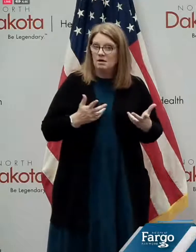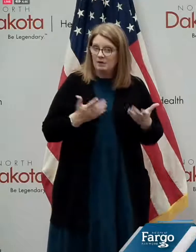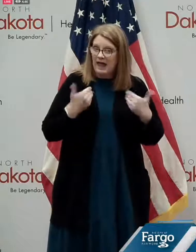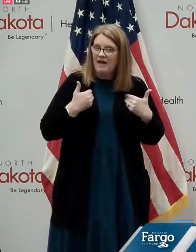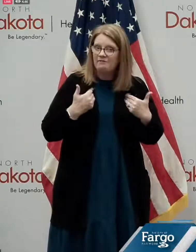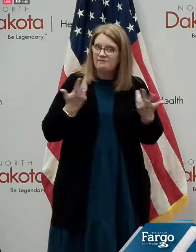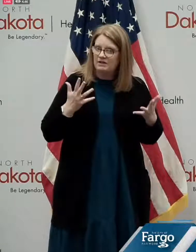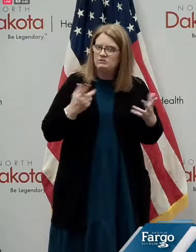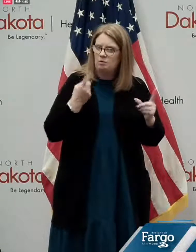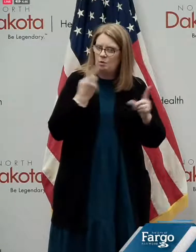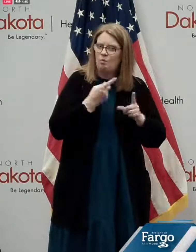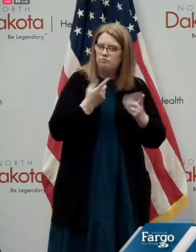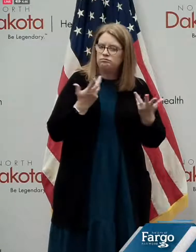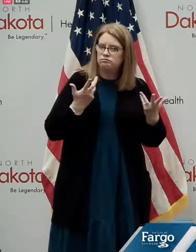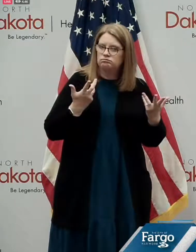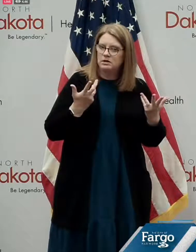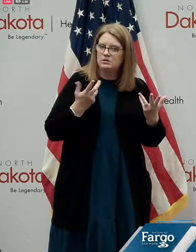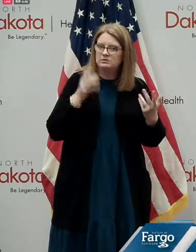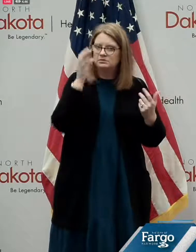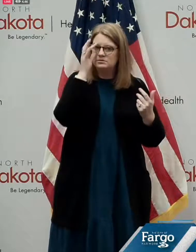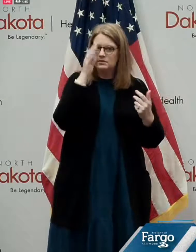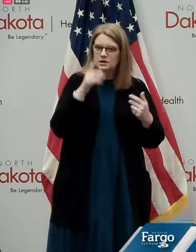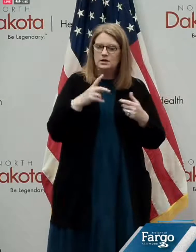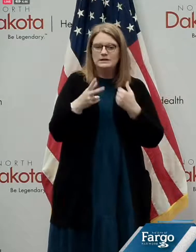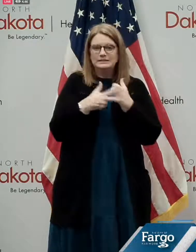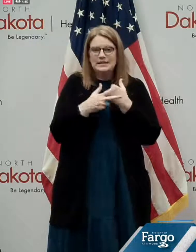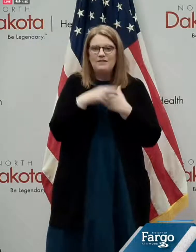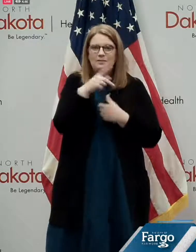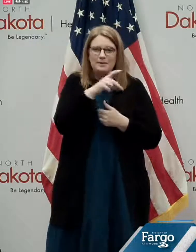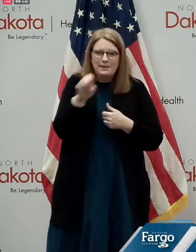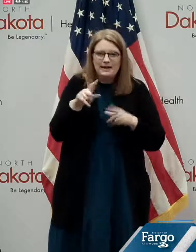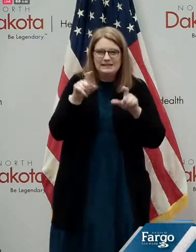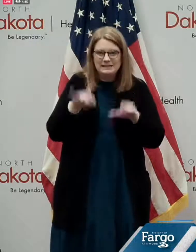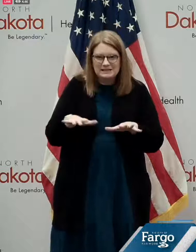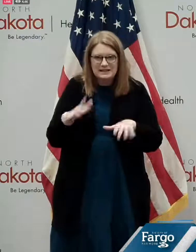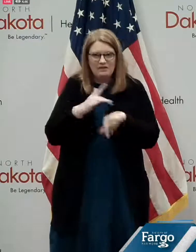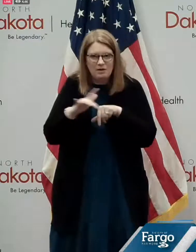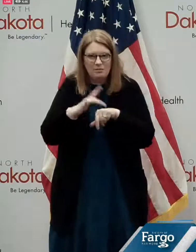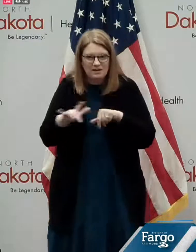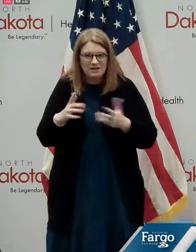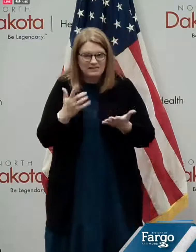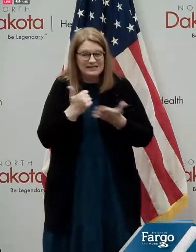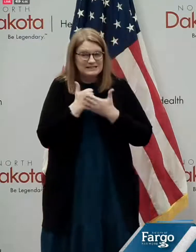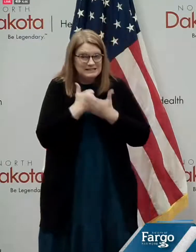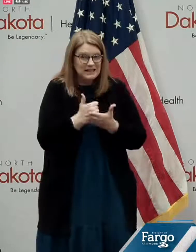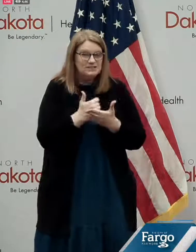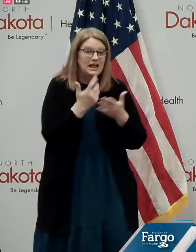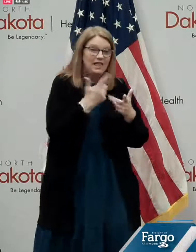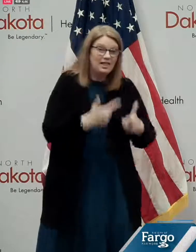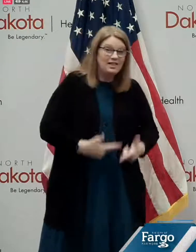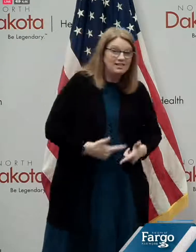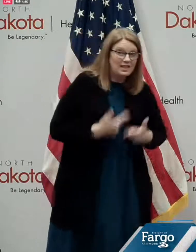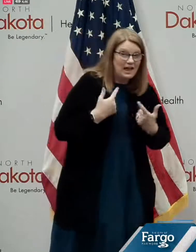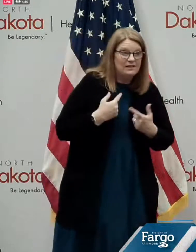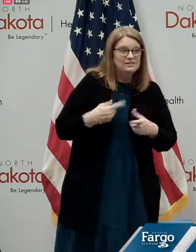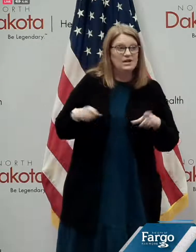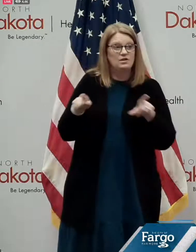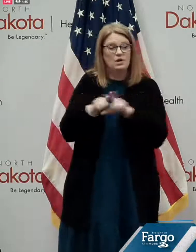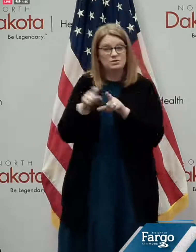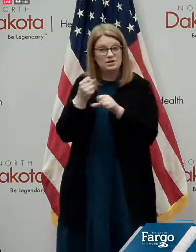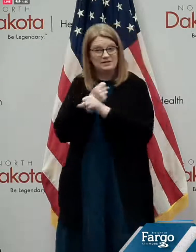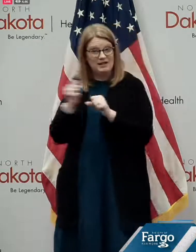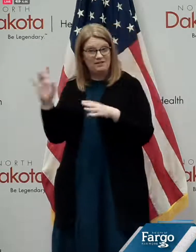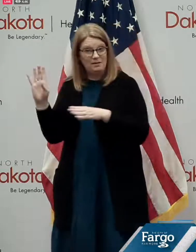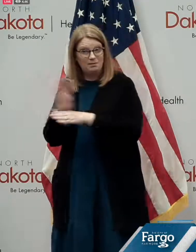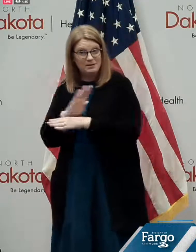up gives us time to preserve PPE and testing capacity. All of this helps save lives and livelihoods, but we really, again, need